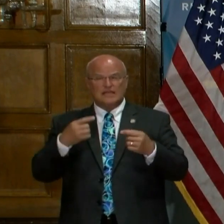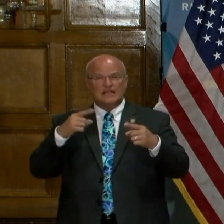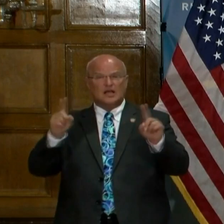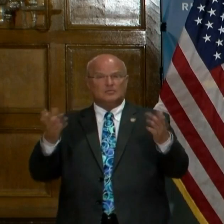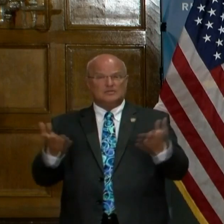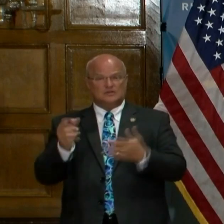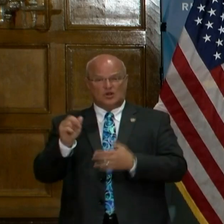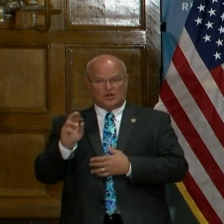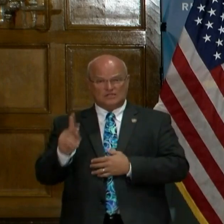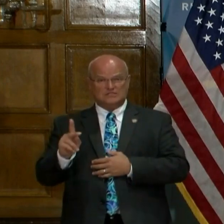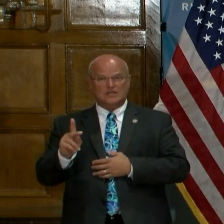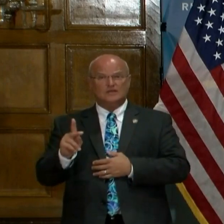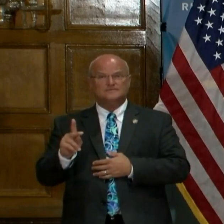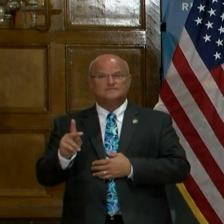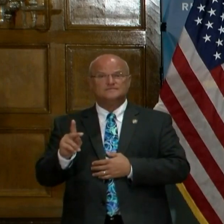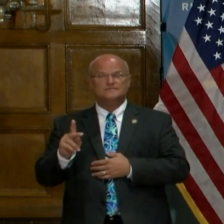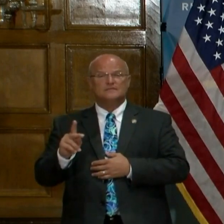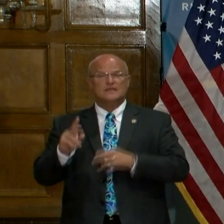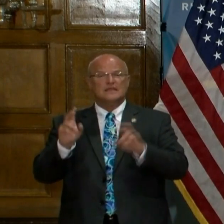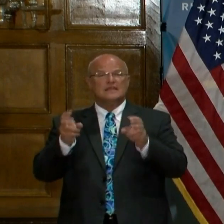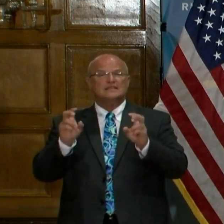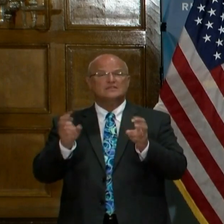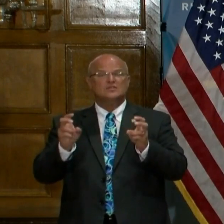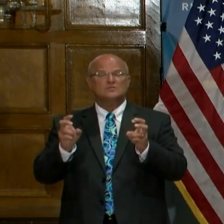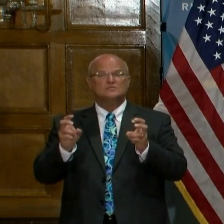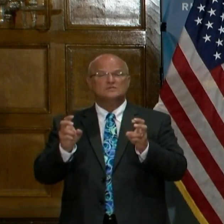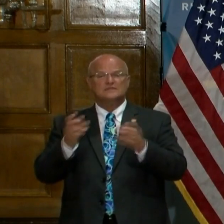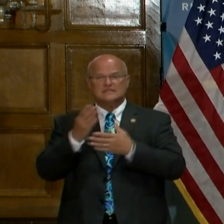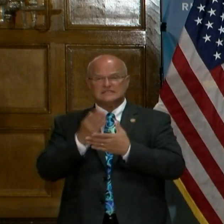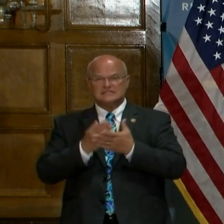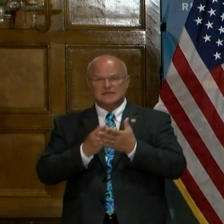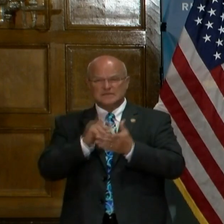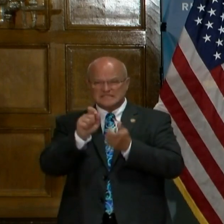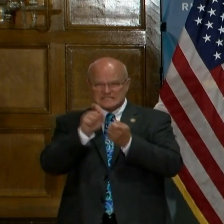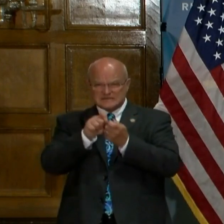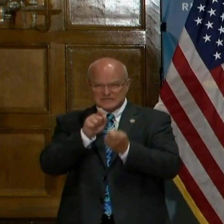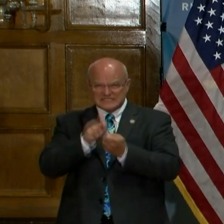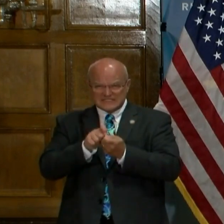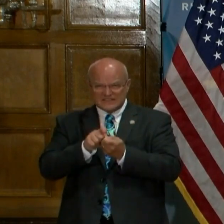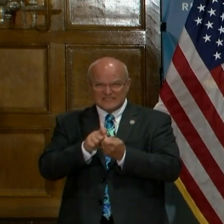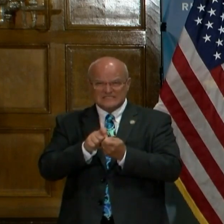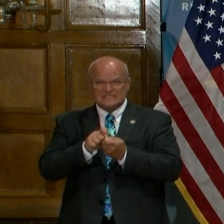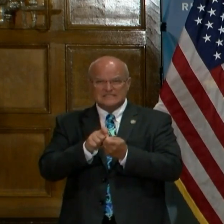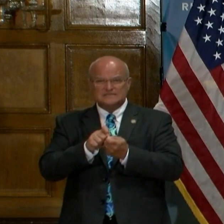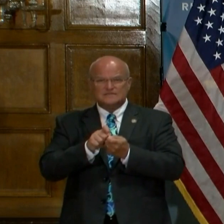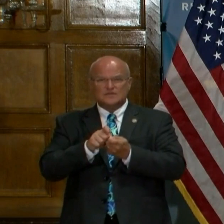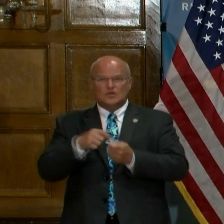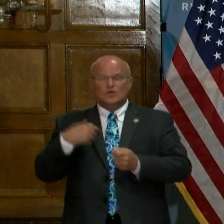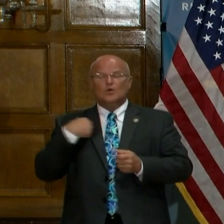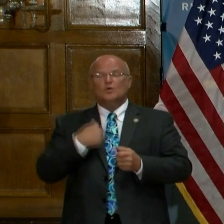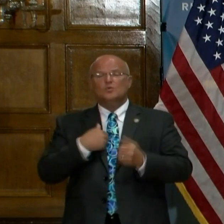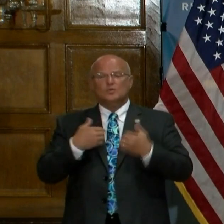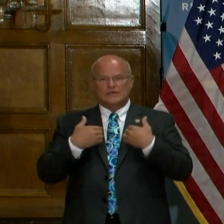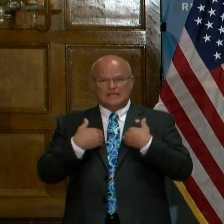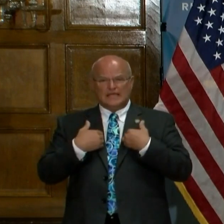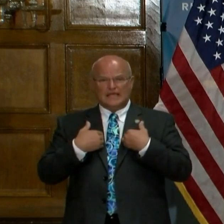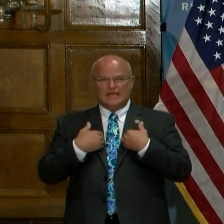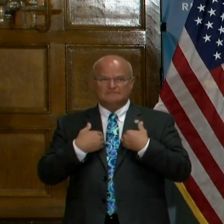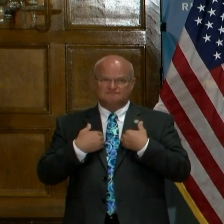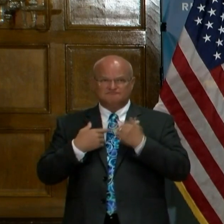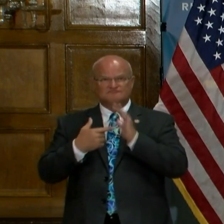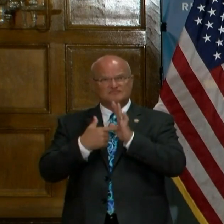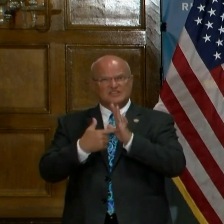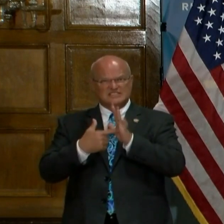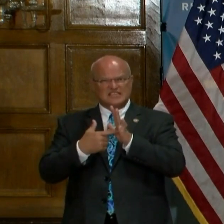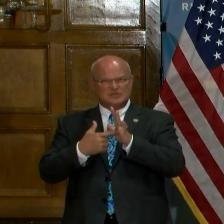accomplishing here in Arkansas. In terms of some of the specifics, we have, for